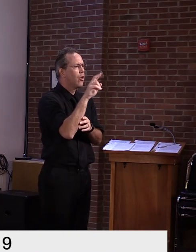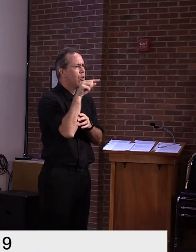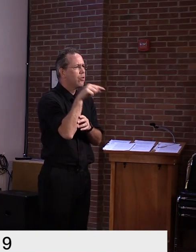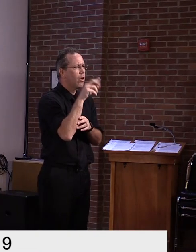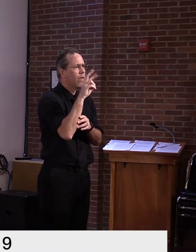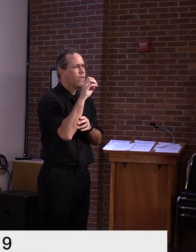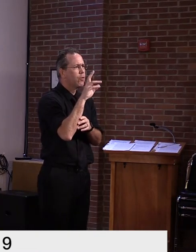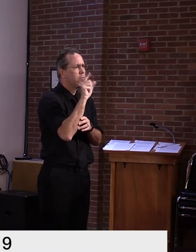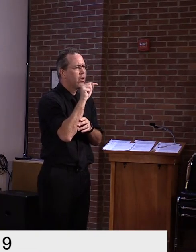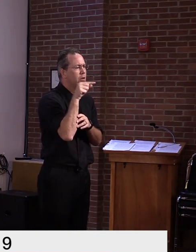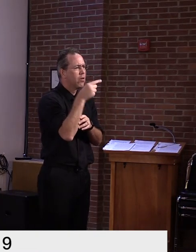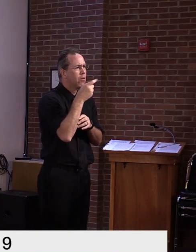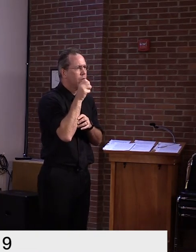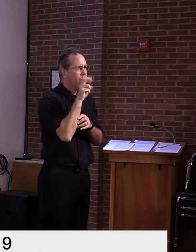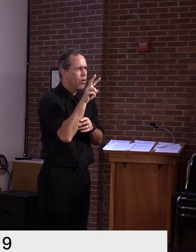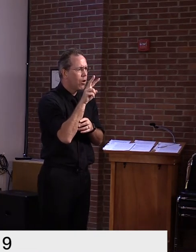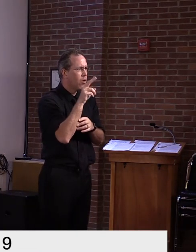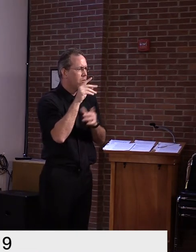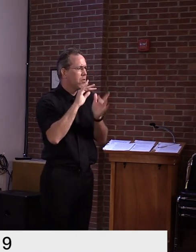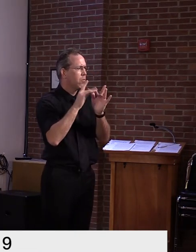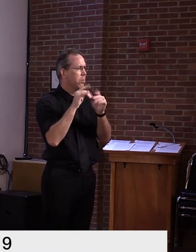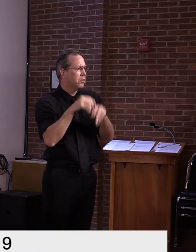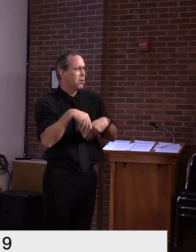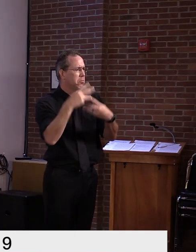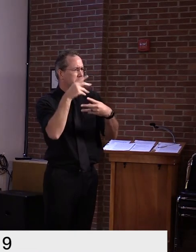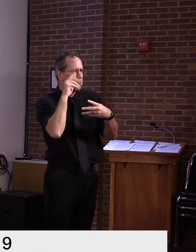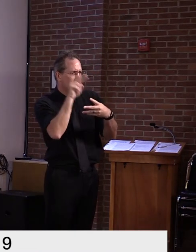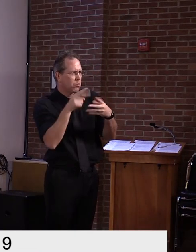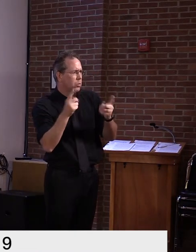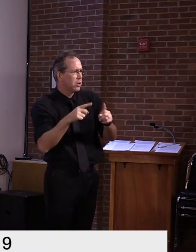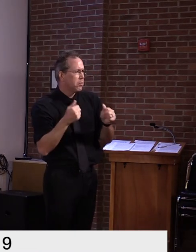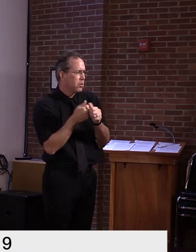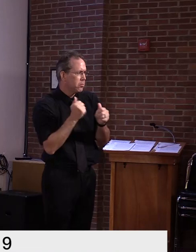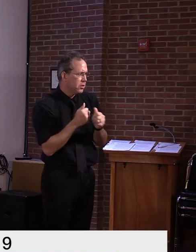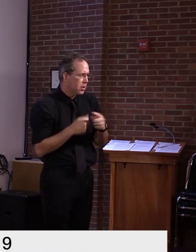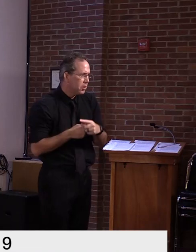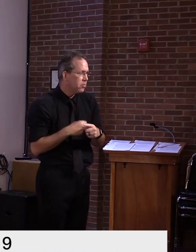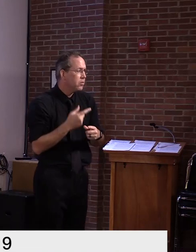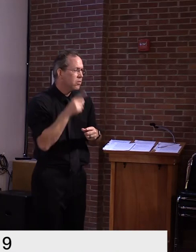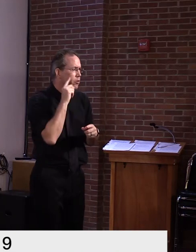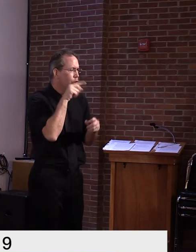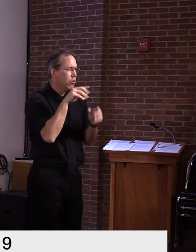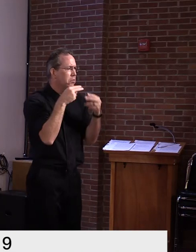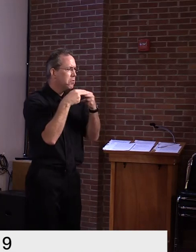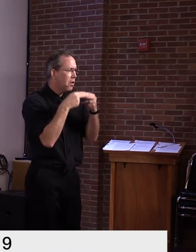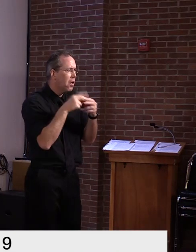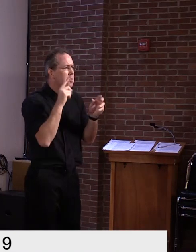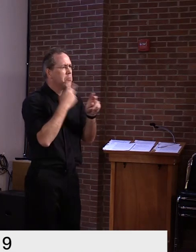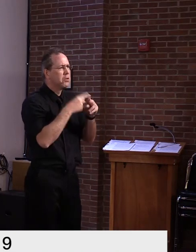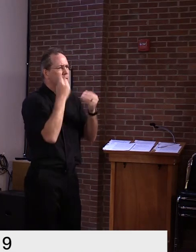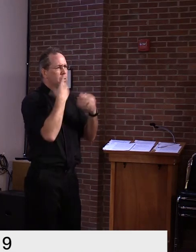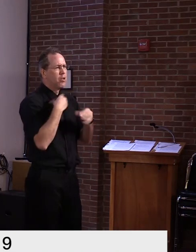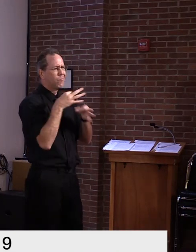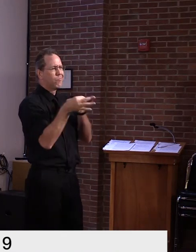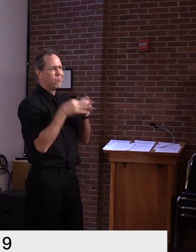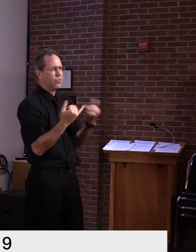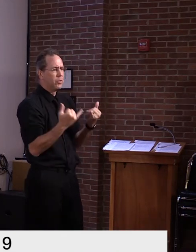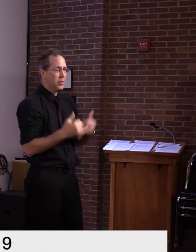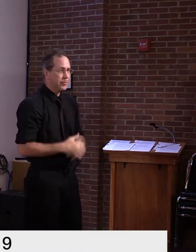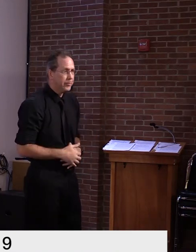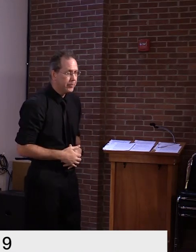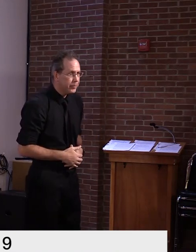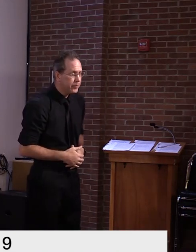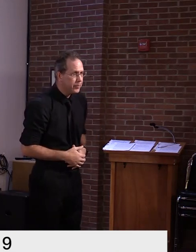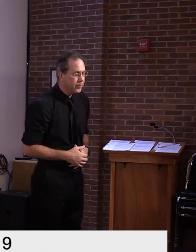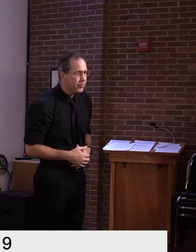dfr.vermont.gov, has all of our previous presentations and modeling partners as well. So as we said,